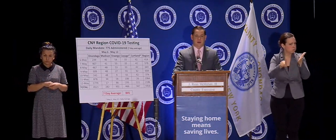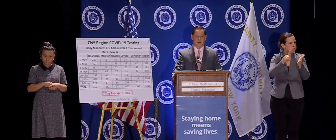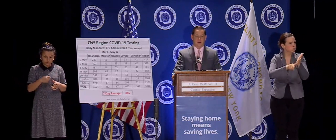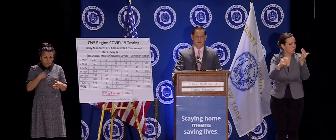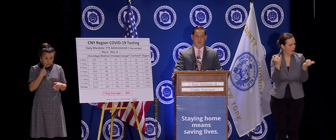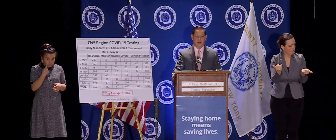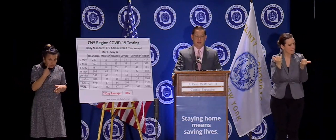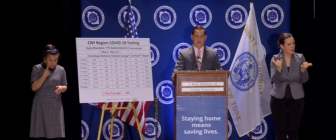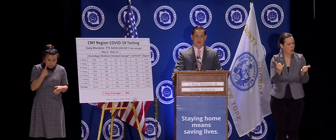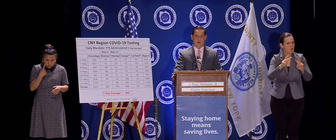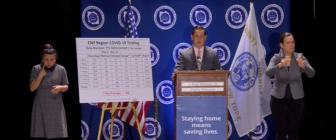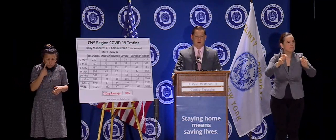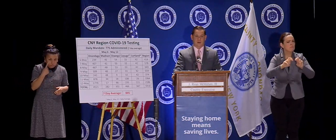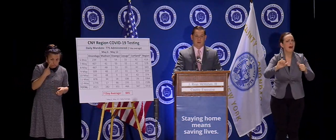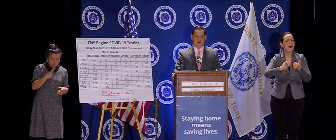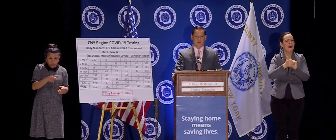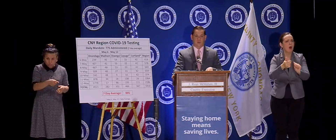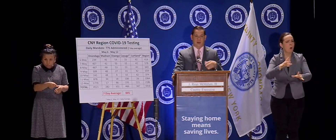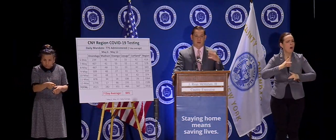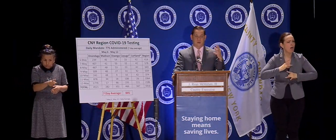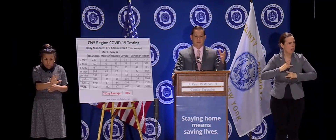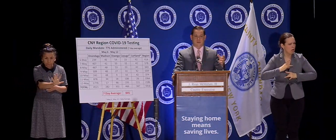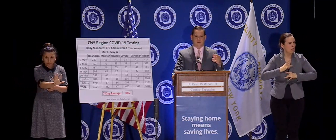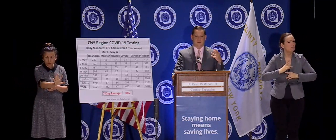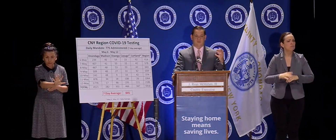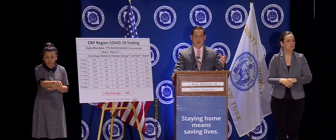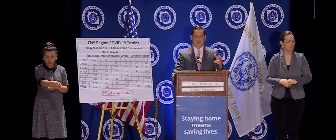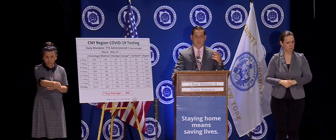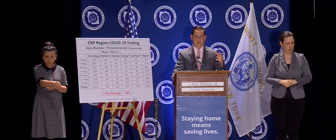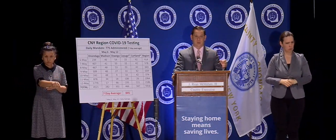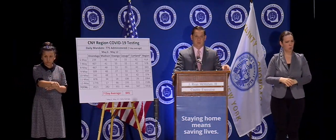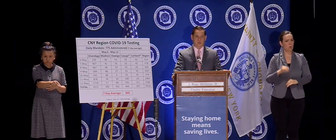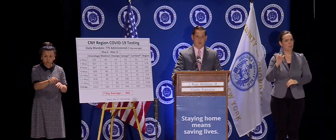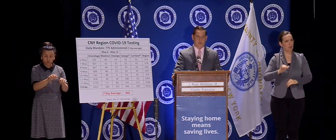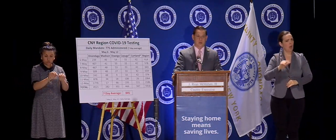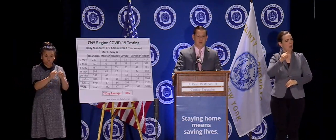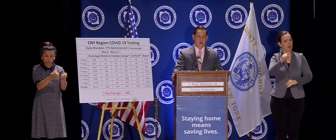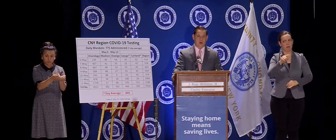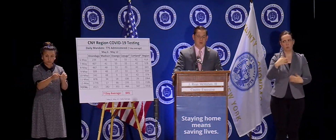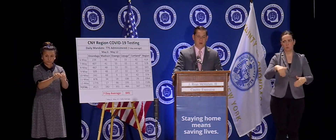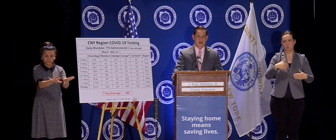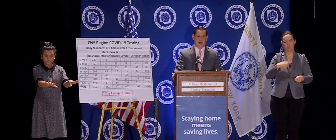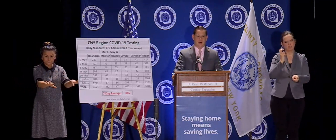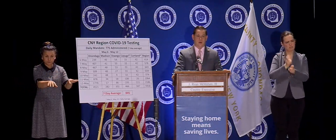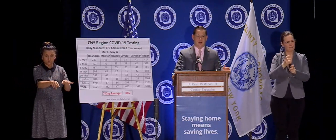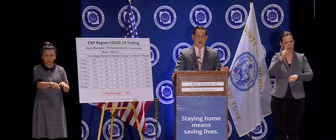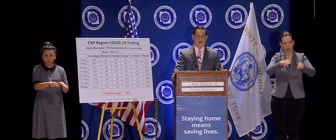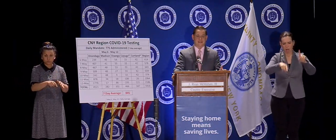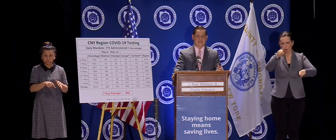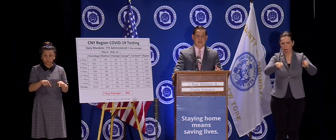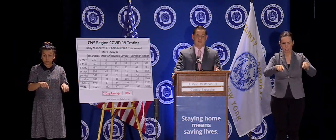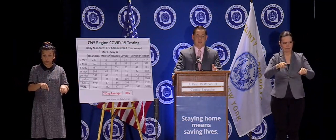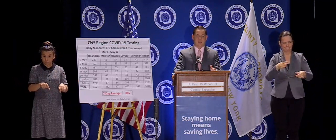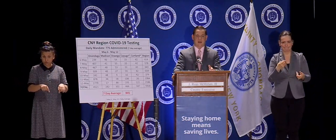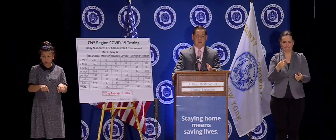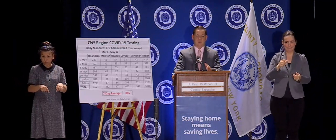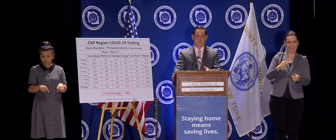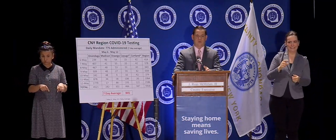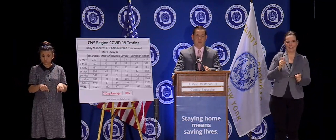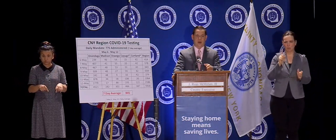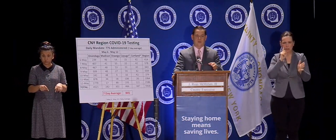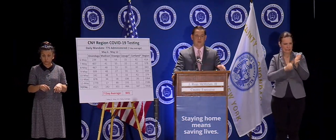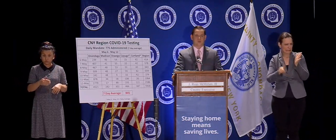the indicator of the randomness of the infection in the community. Right now, in our next